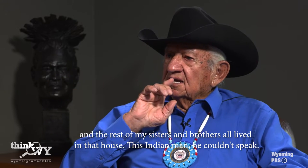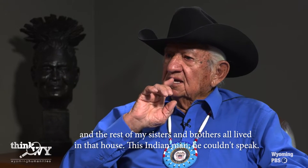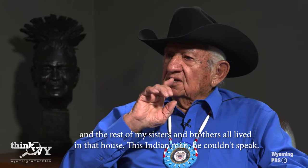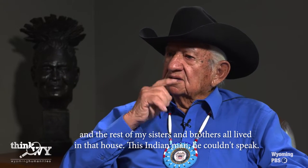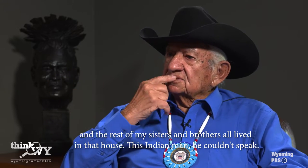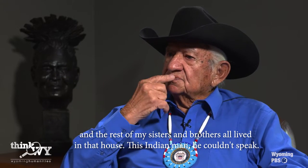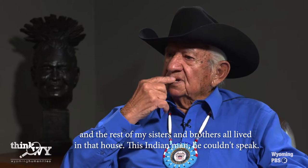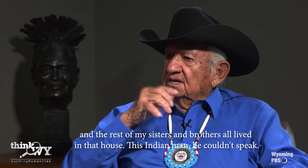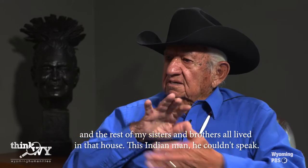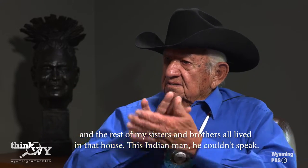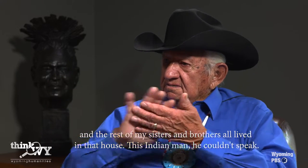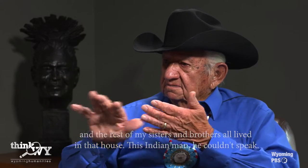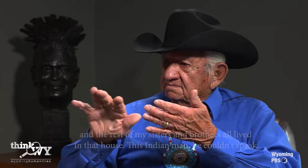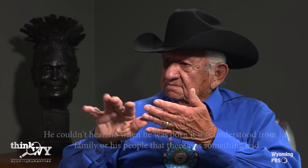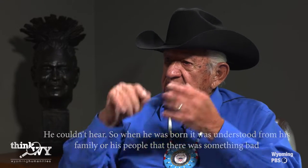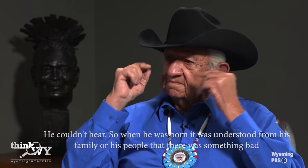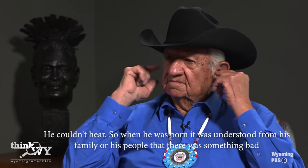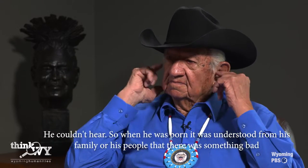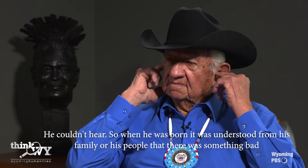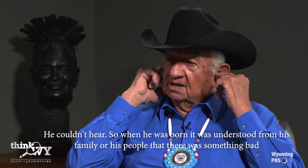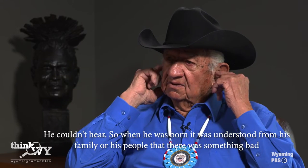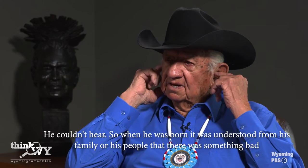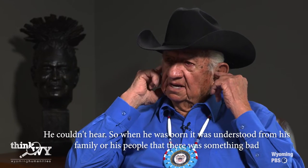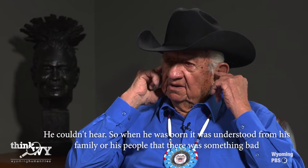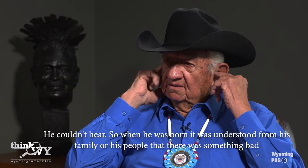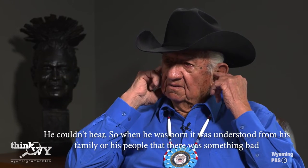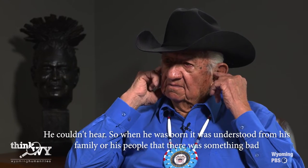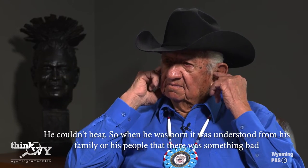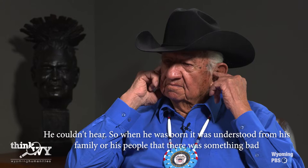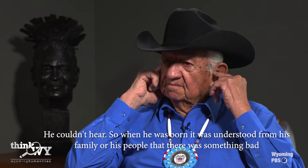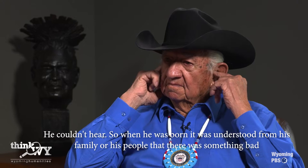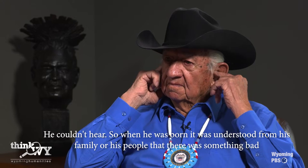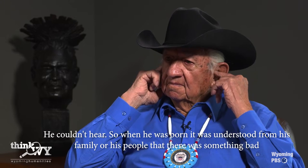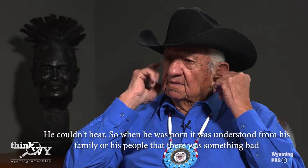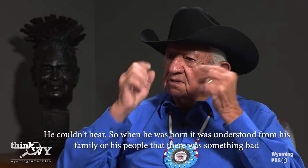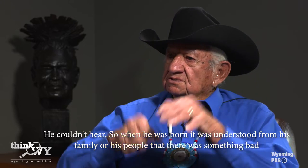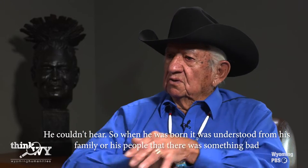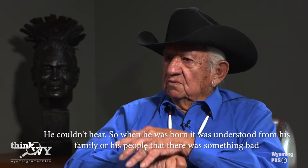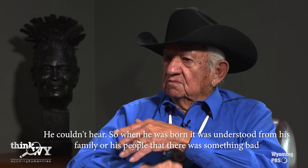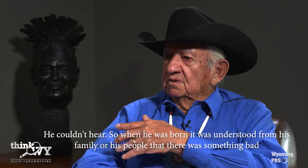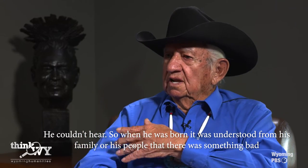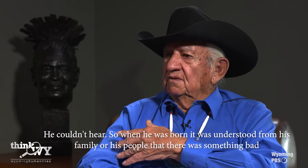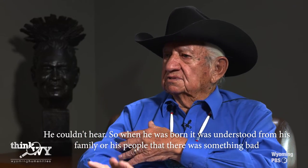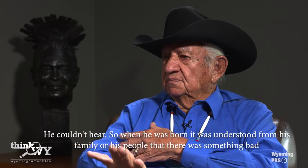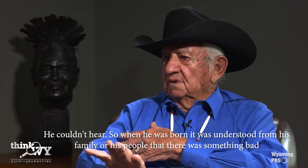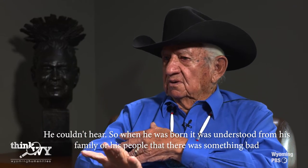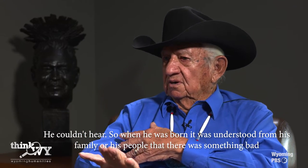he couldn't speak. He couldn't hear. So when he was born,